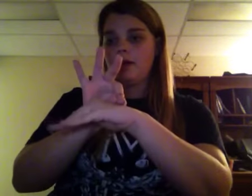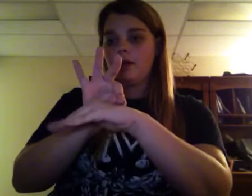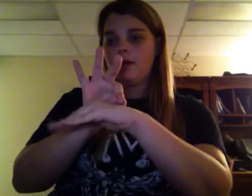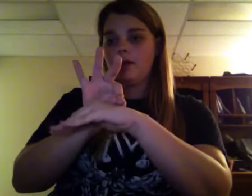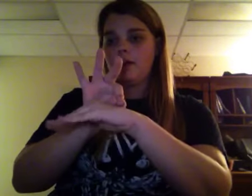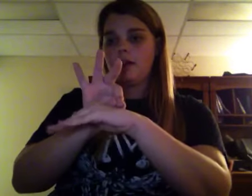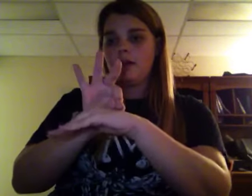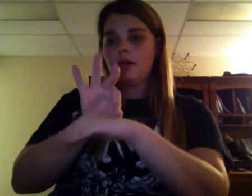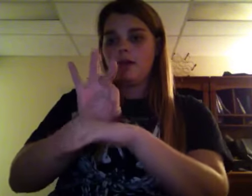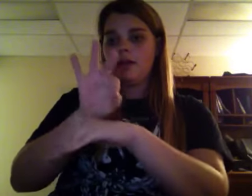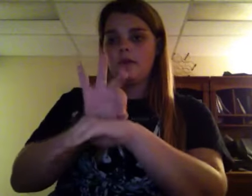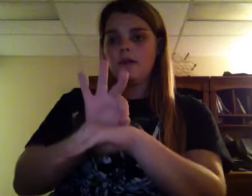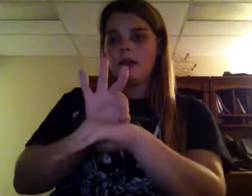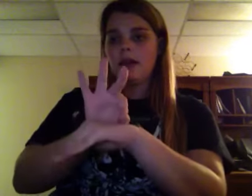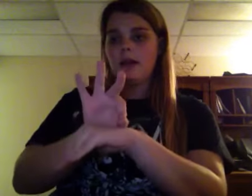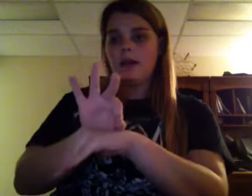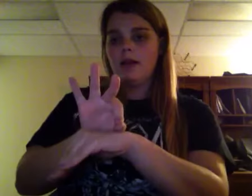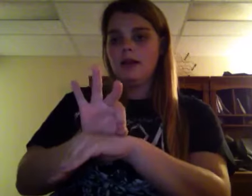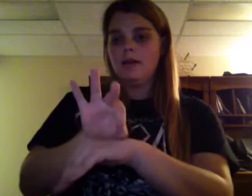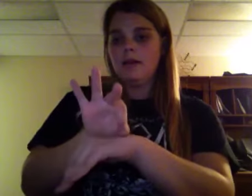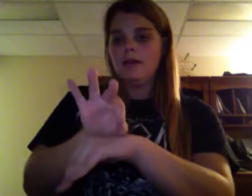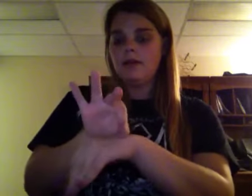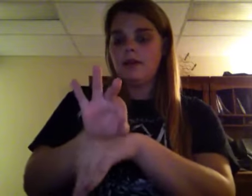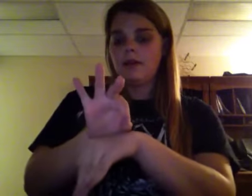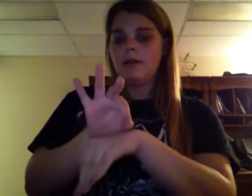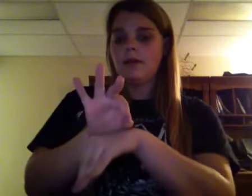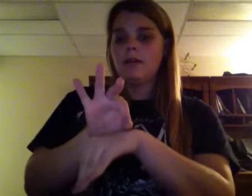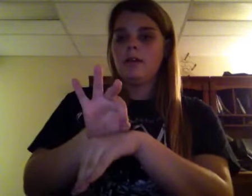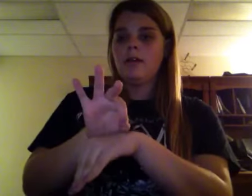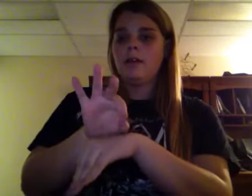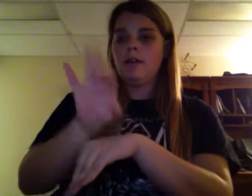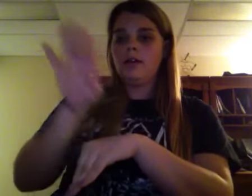for night. So 9 is the hour, and then